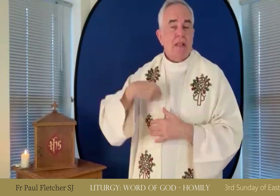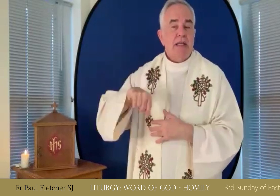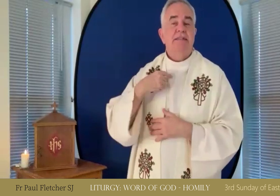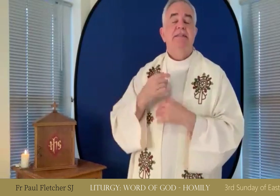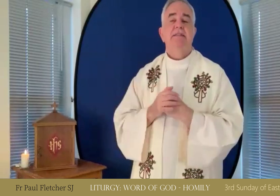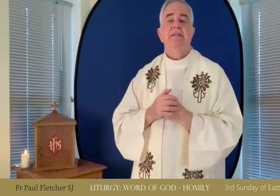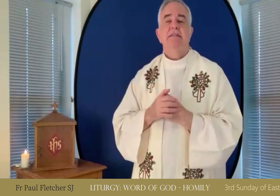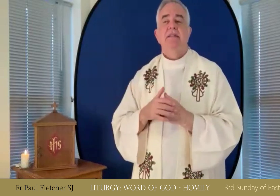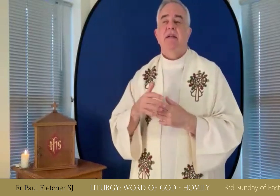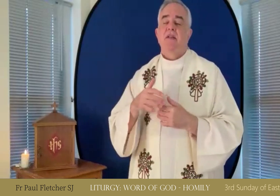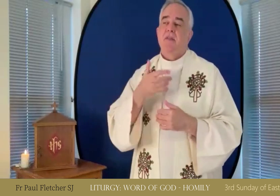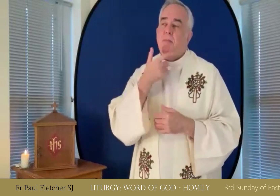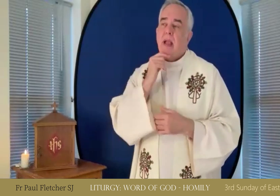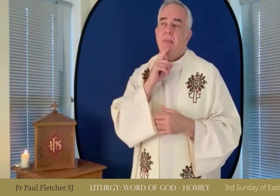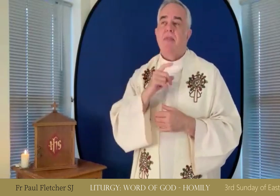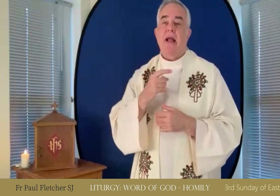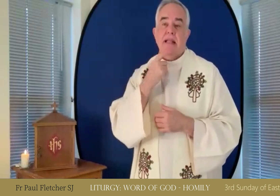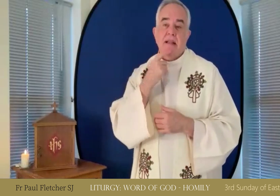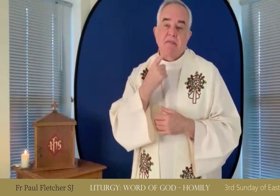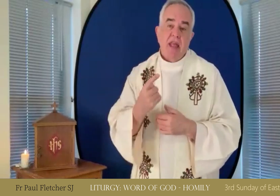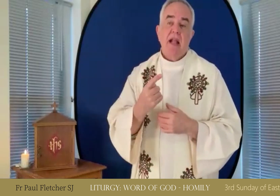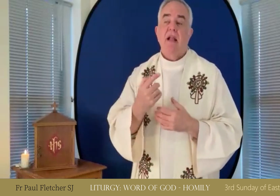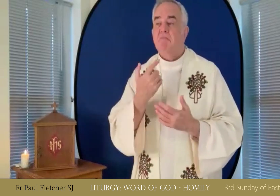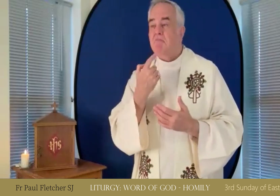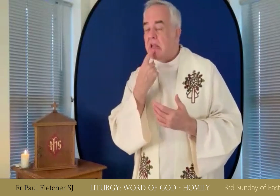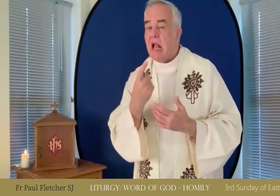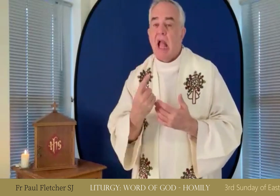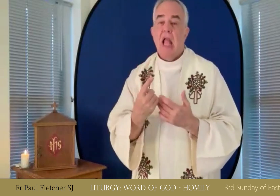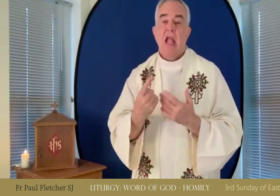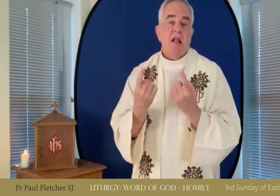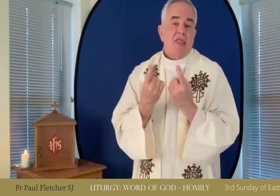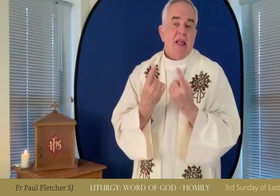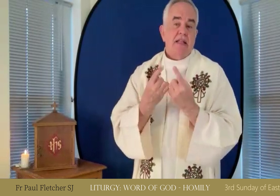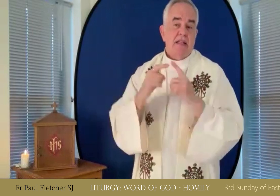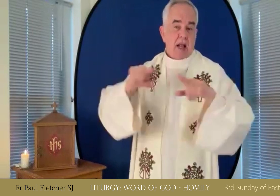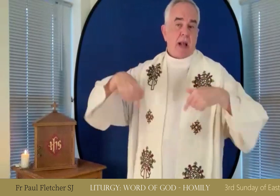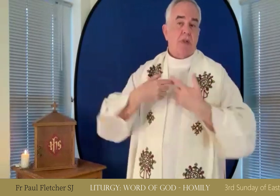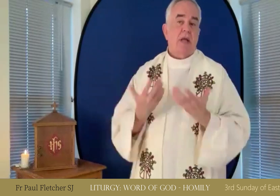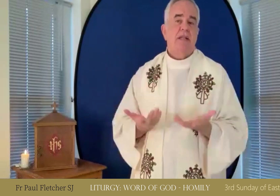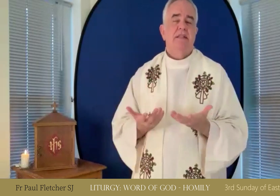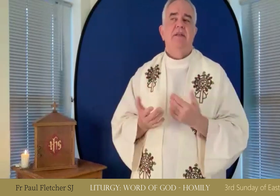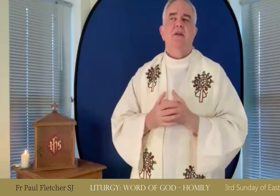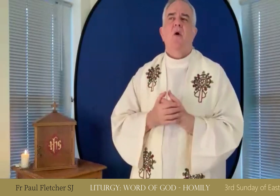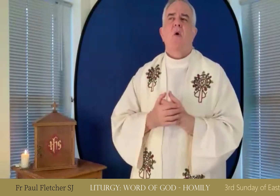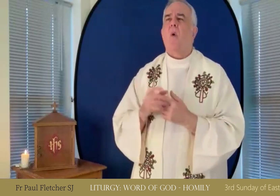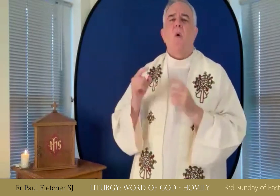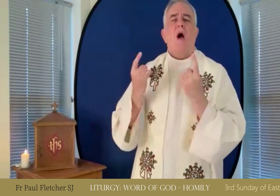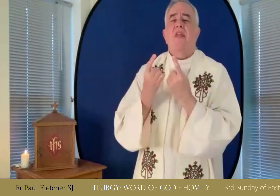us, the people that think, say things about us, or the